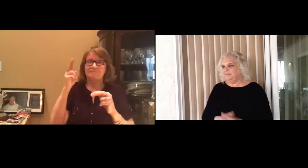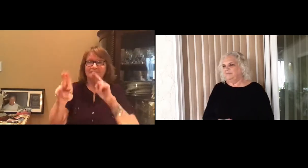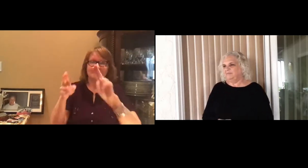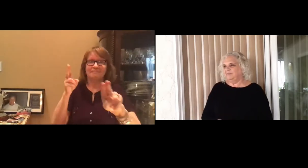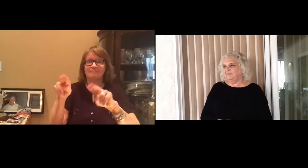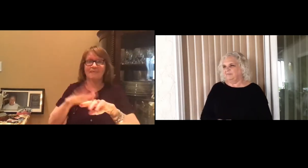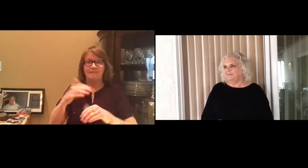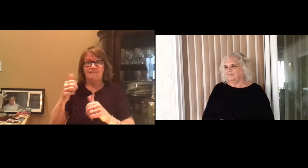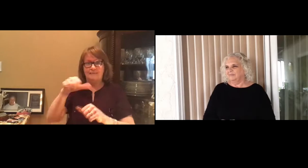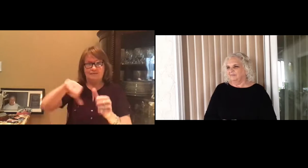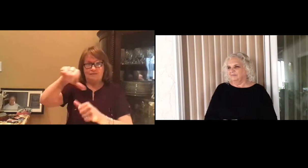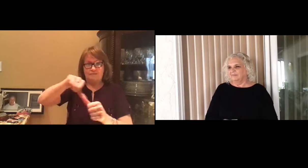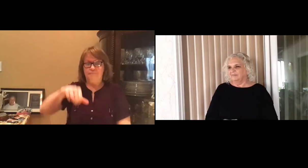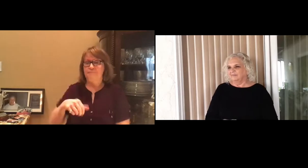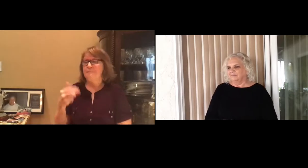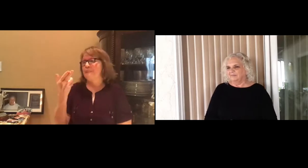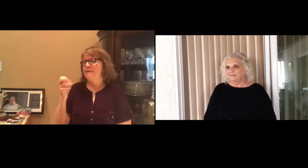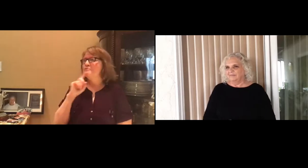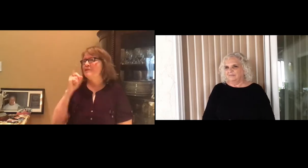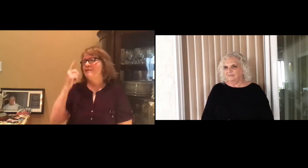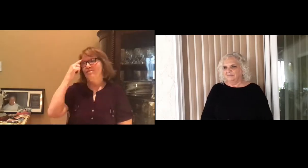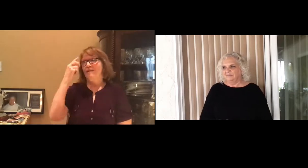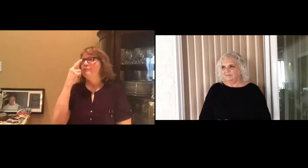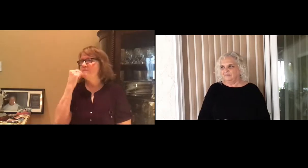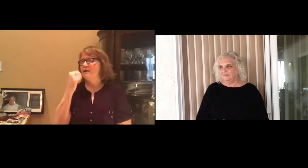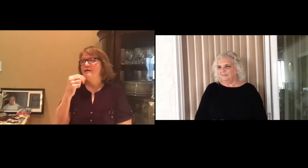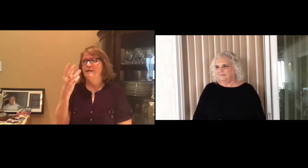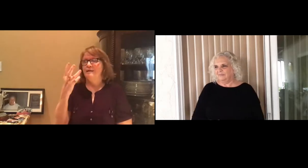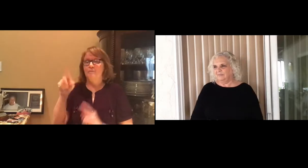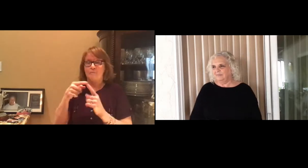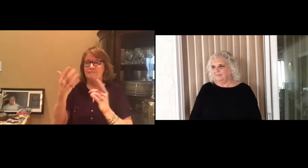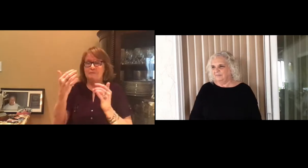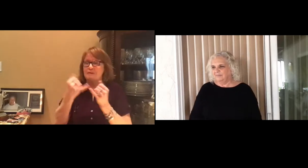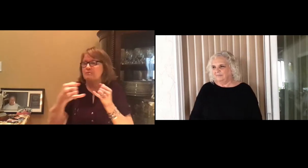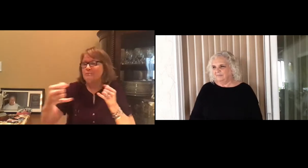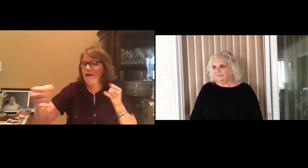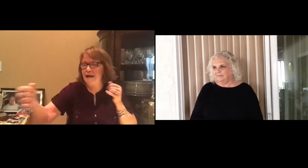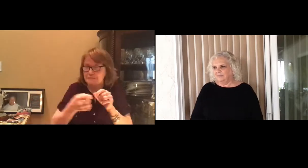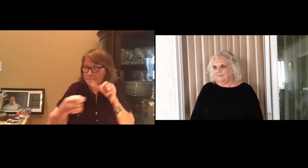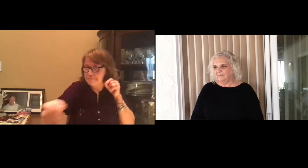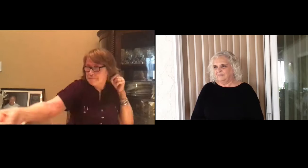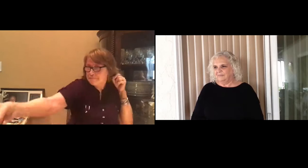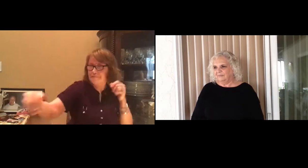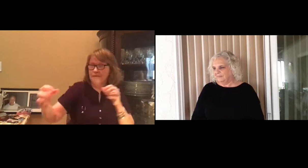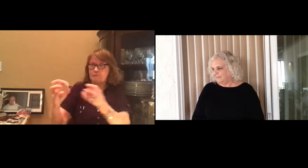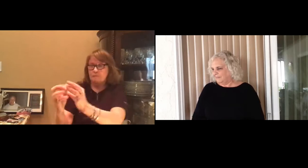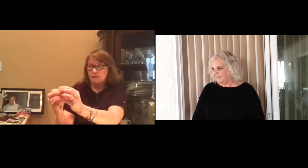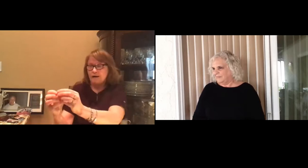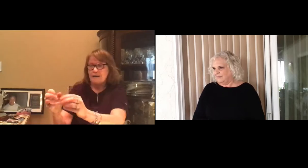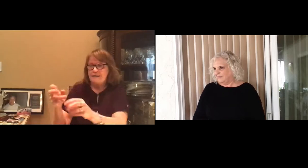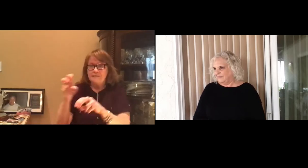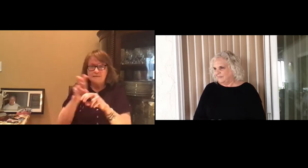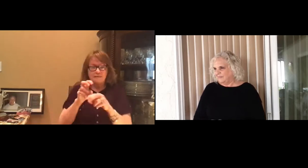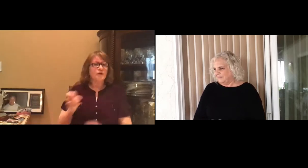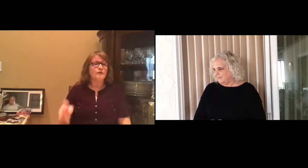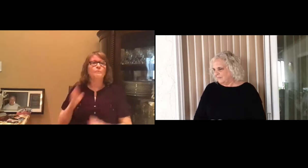He would get a big kick out of it when he could have a piece of thread wadded up at the end and sit in his chair